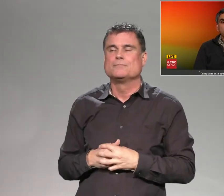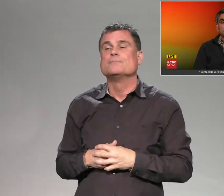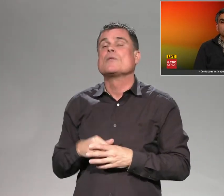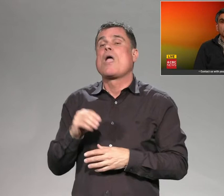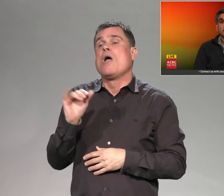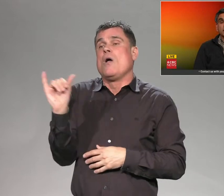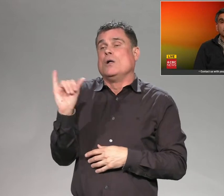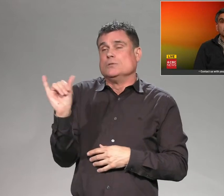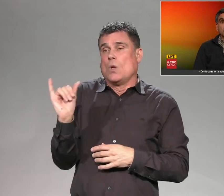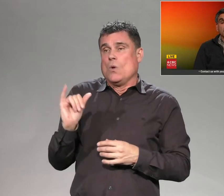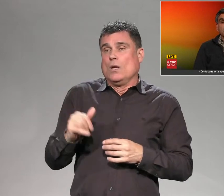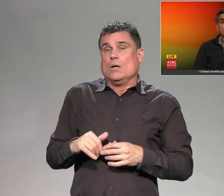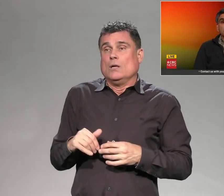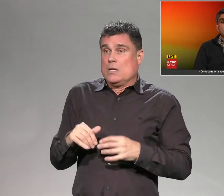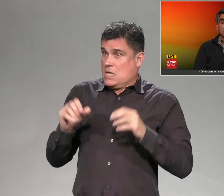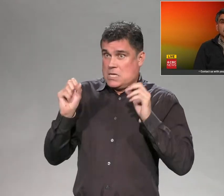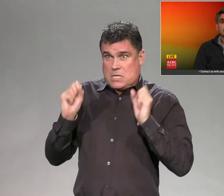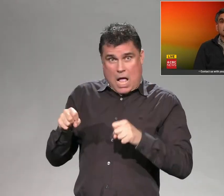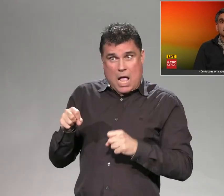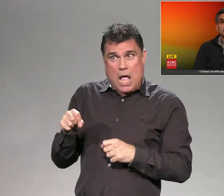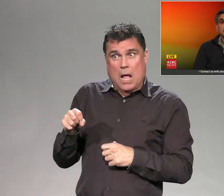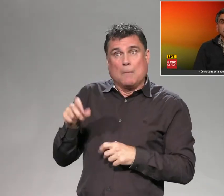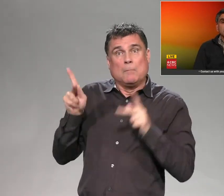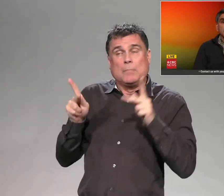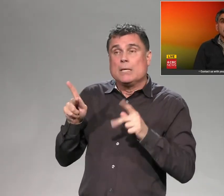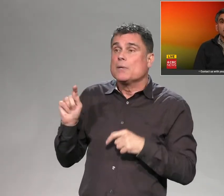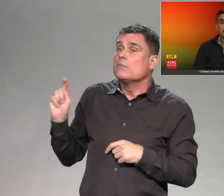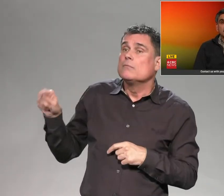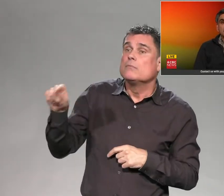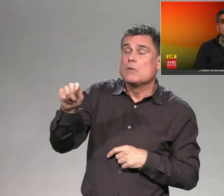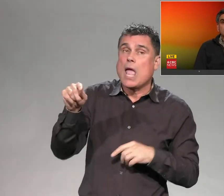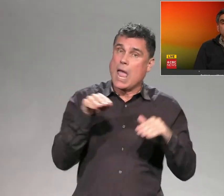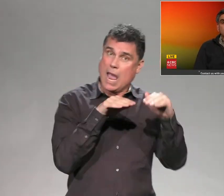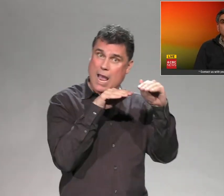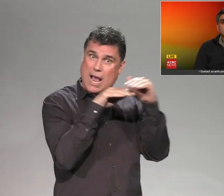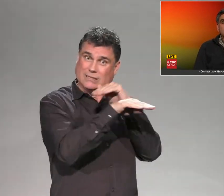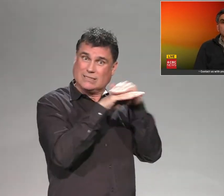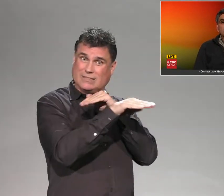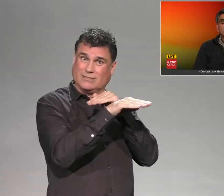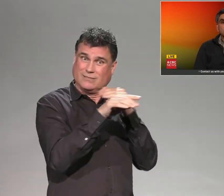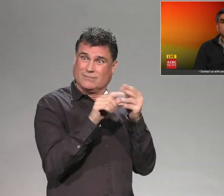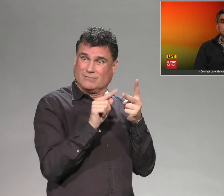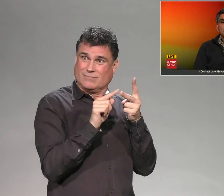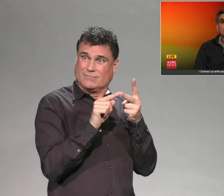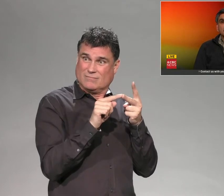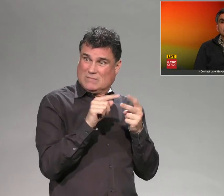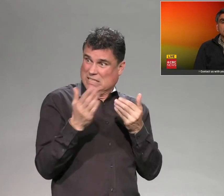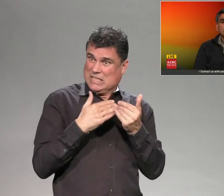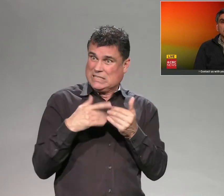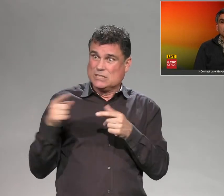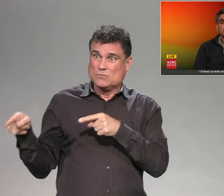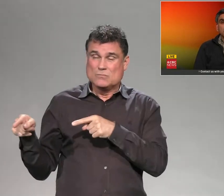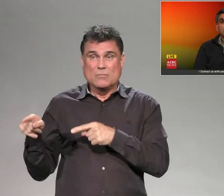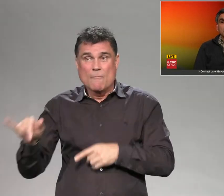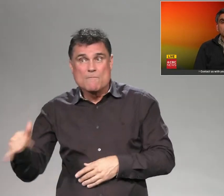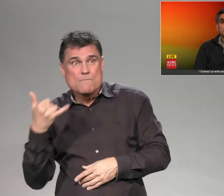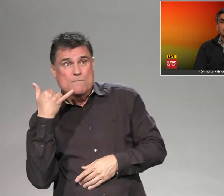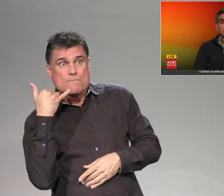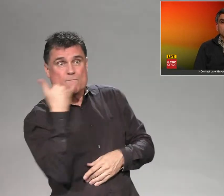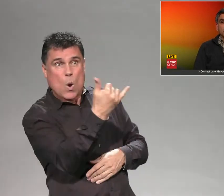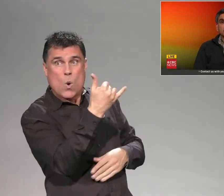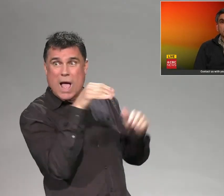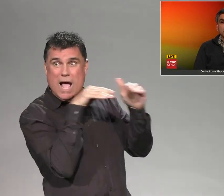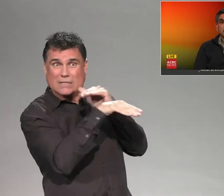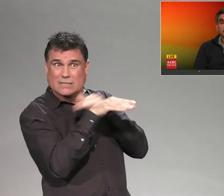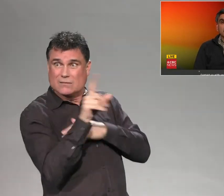going to have problems where some people are not going to be able to access. I think Dr. Lee is right. So that's where you leverage your public